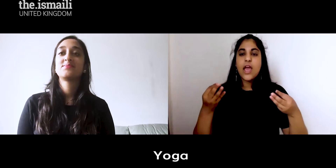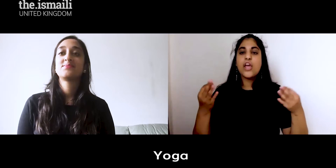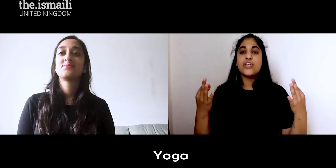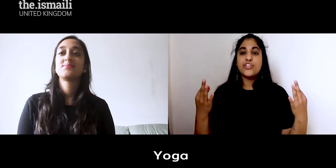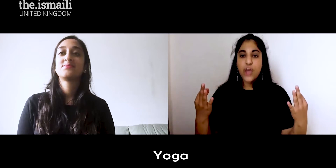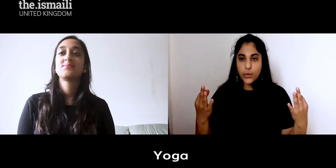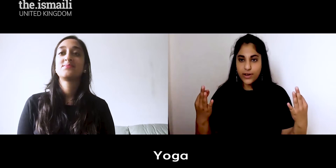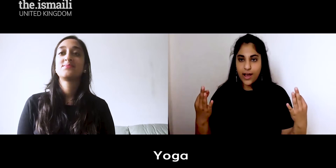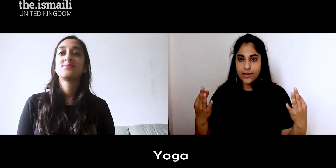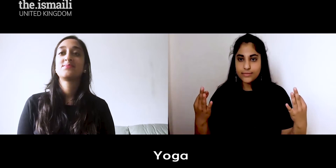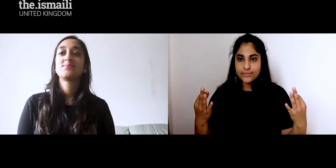Yoga.